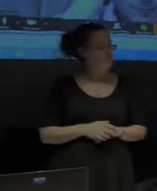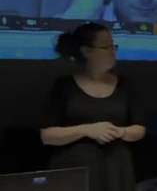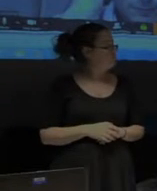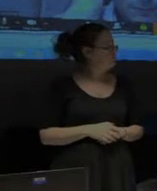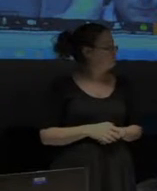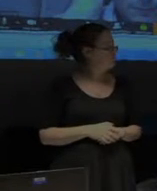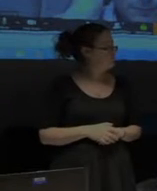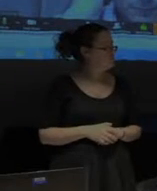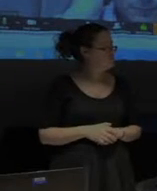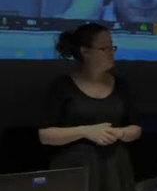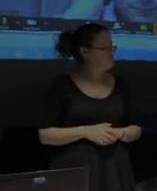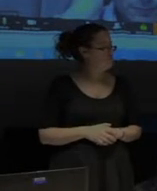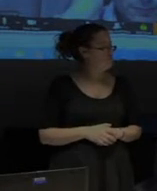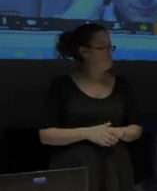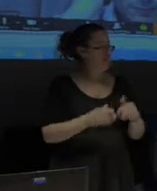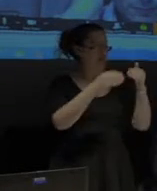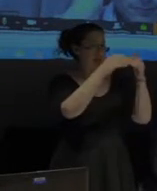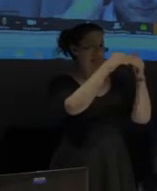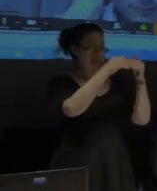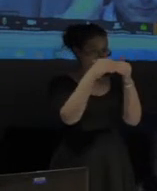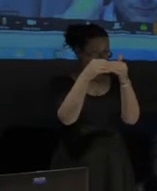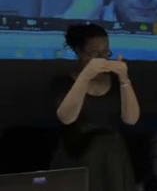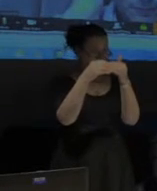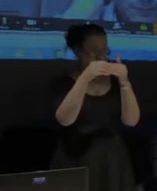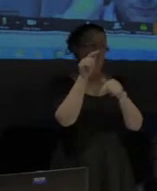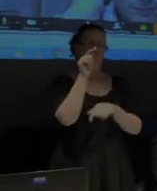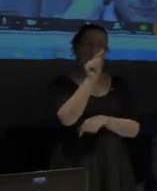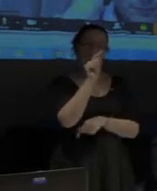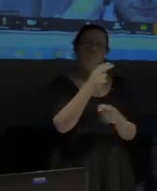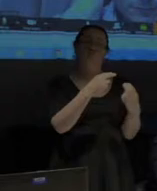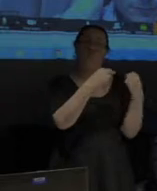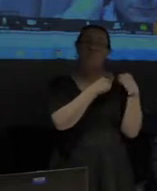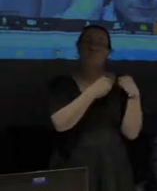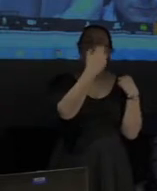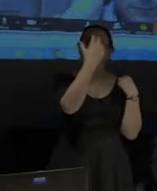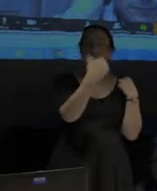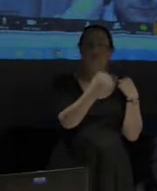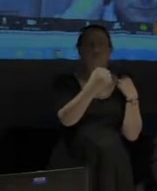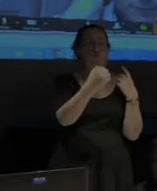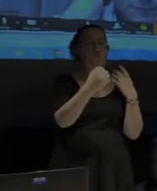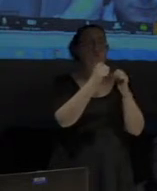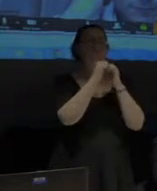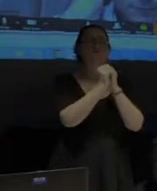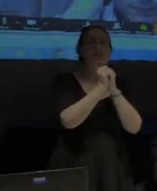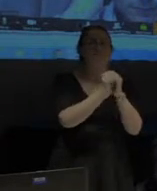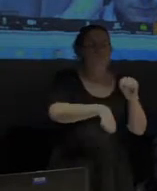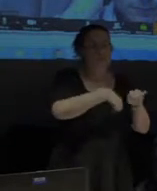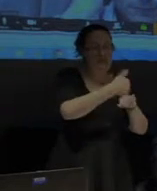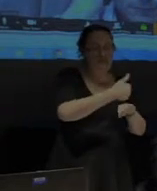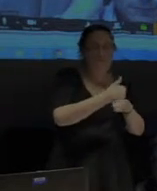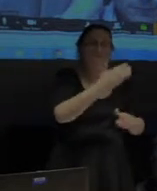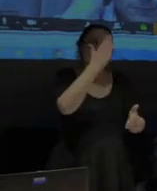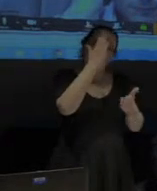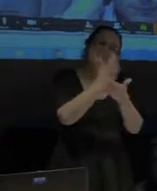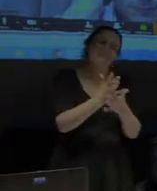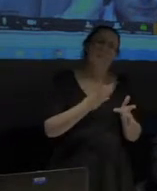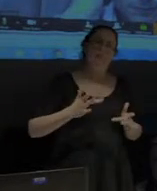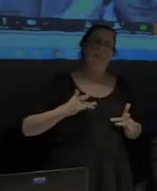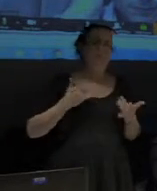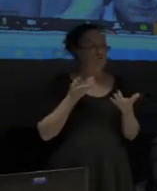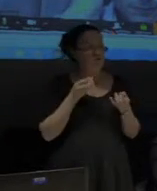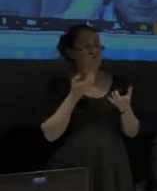regardless, I guess, the leader, I think, has the responsibility of setting the values and living the values and putting